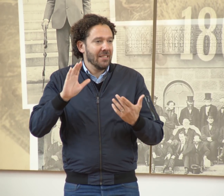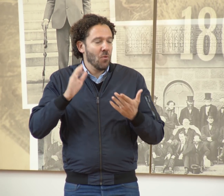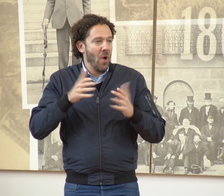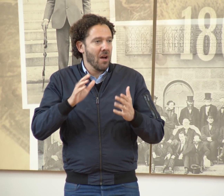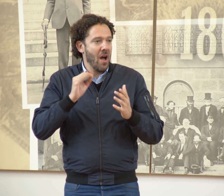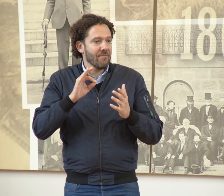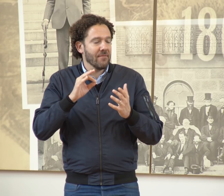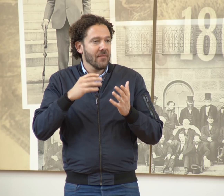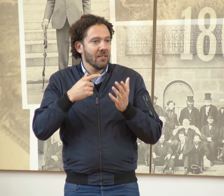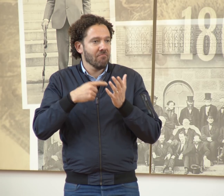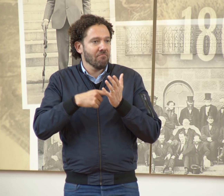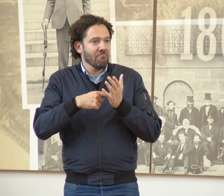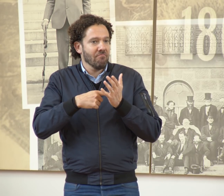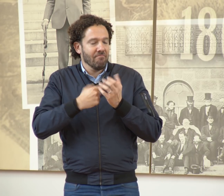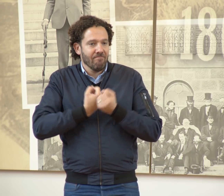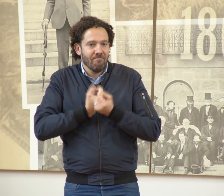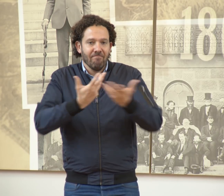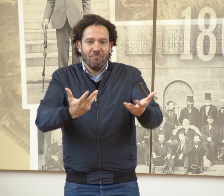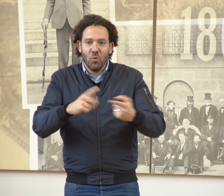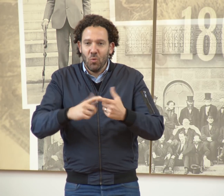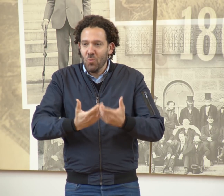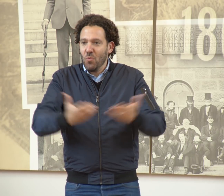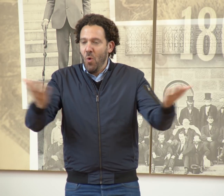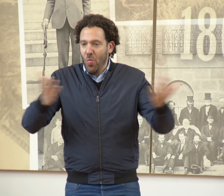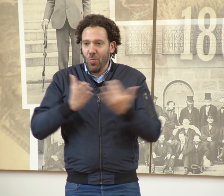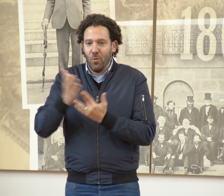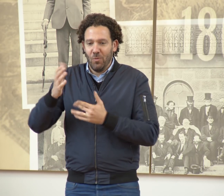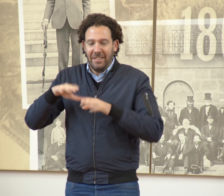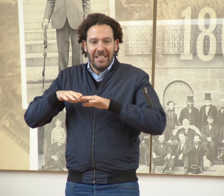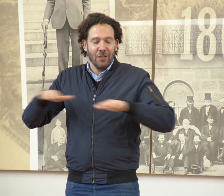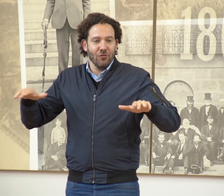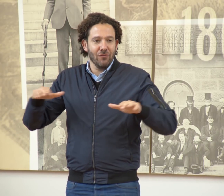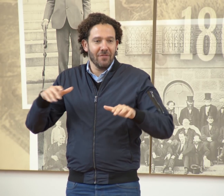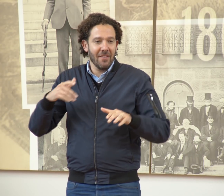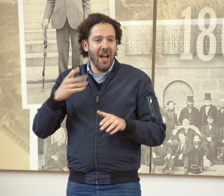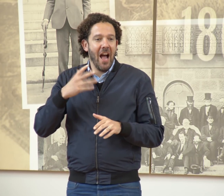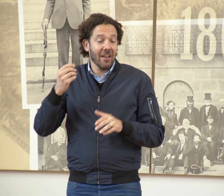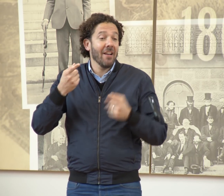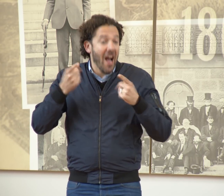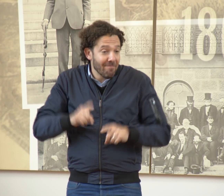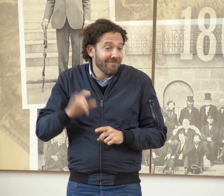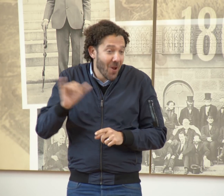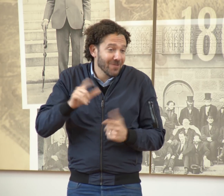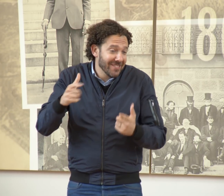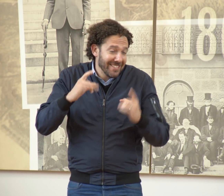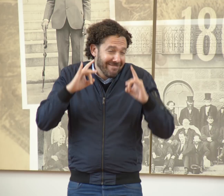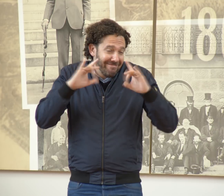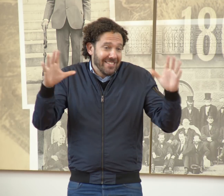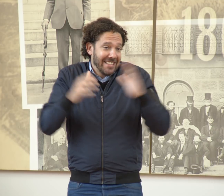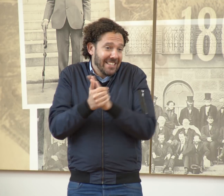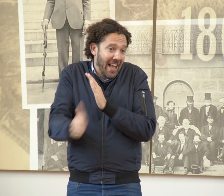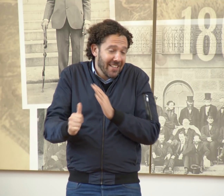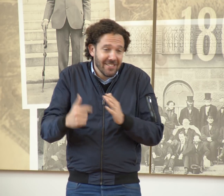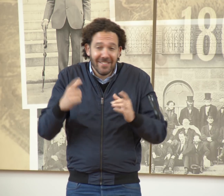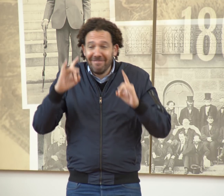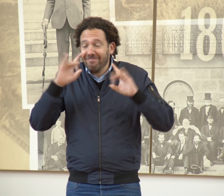a tool that would help to share his heart with the world. And he used that, the stage, as a